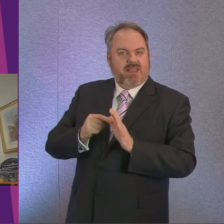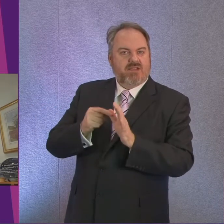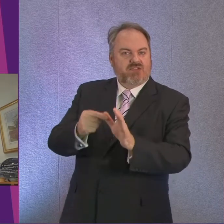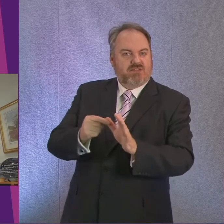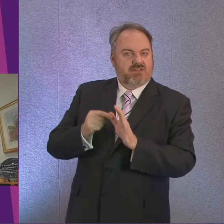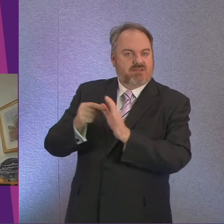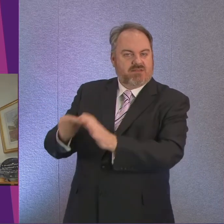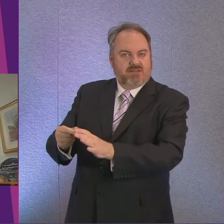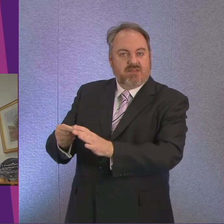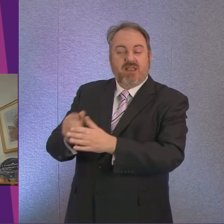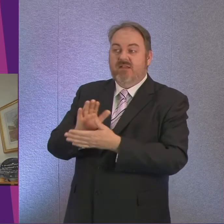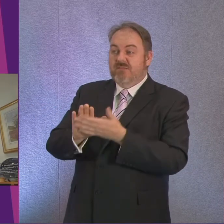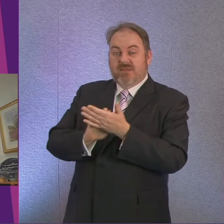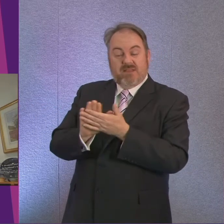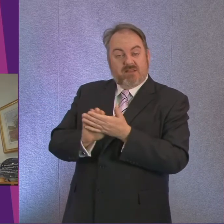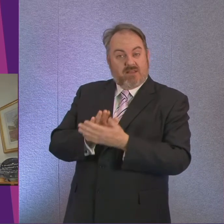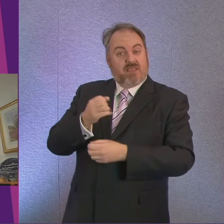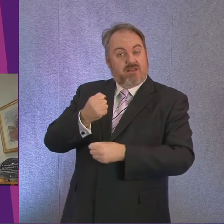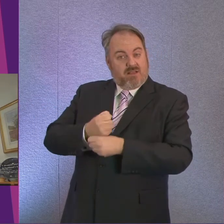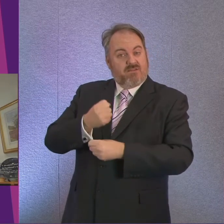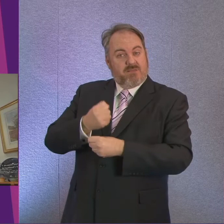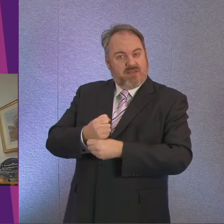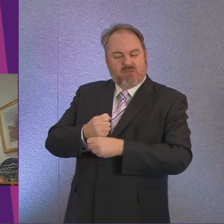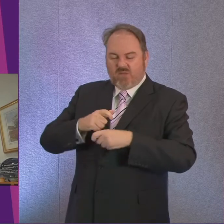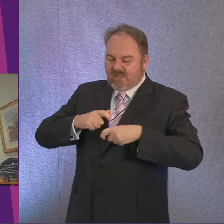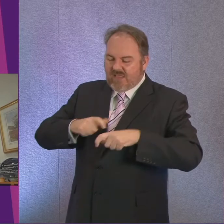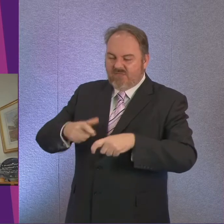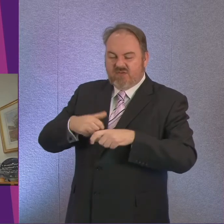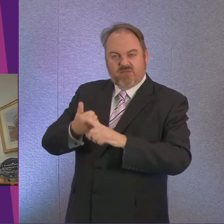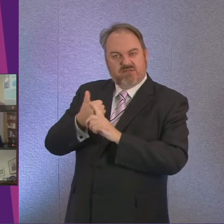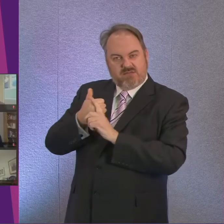which the government is committed to maintaining in the period going forward.